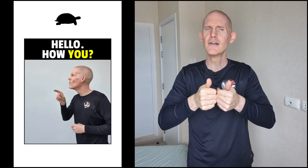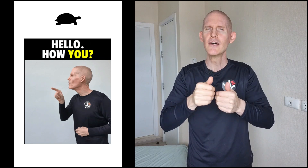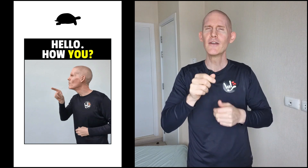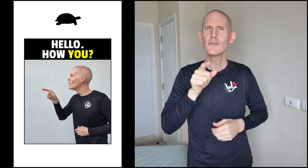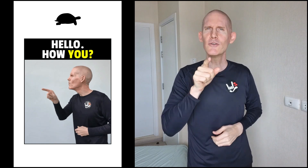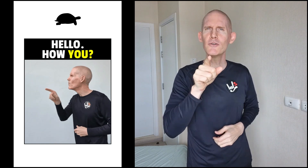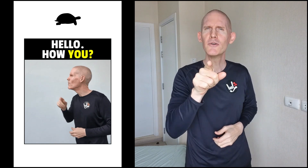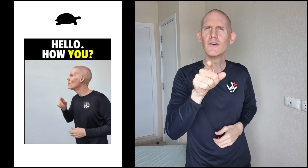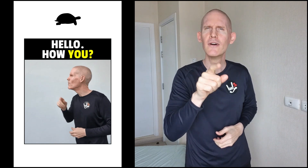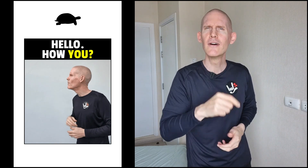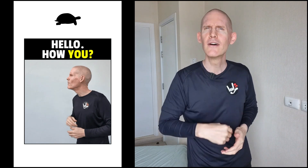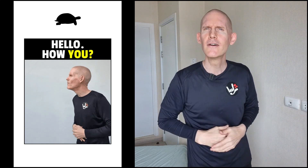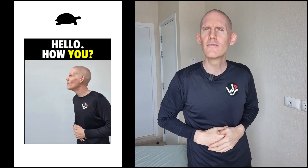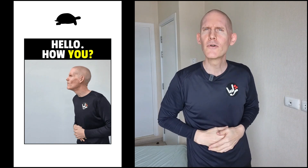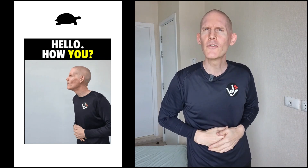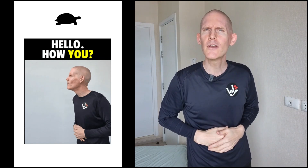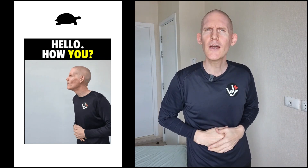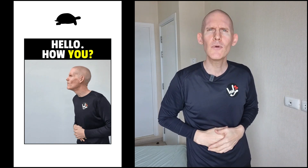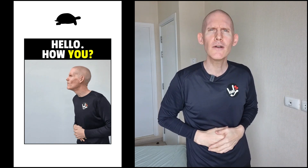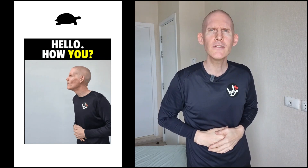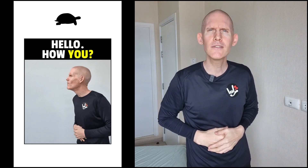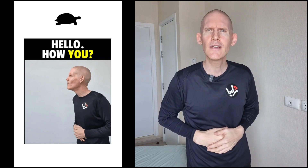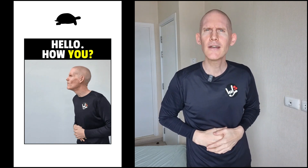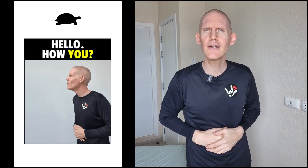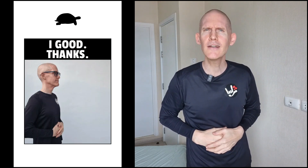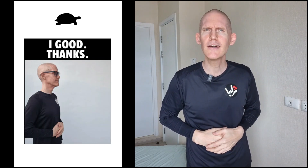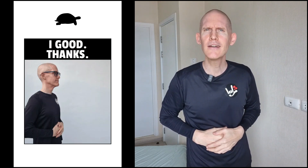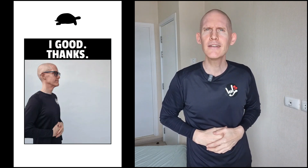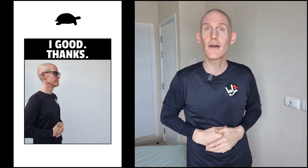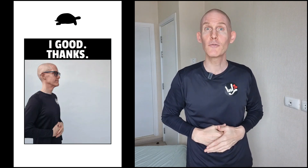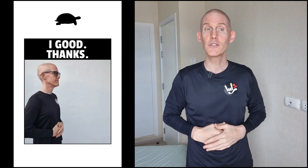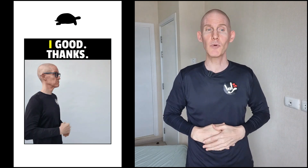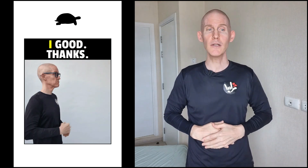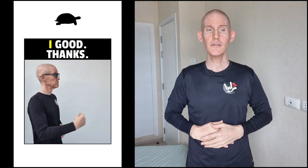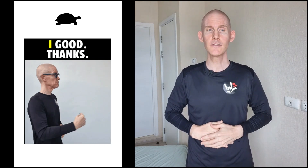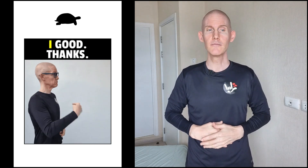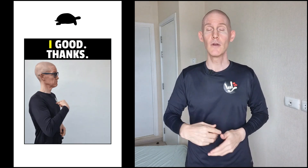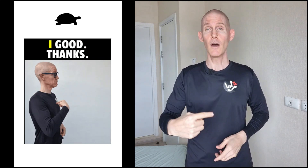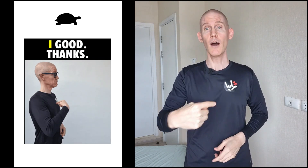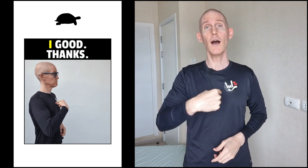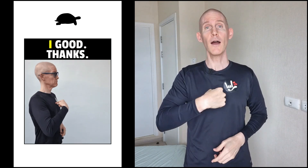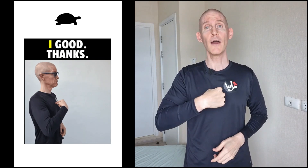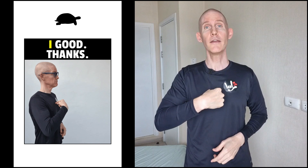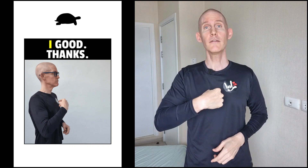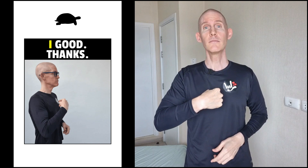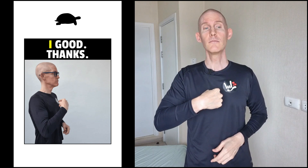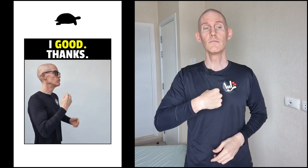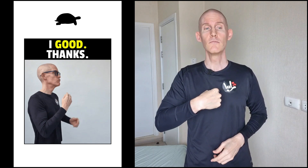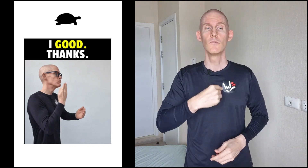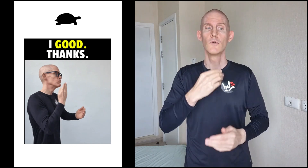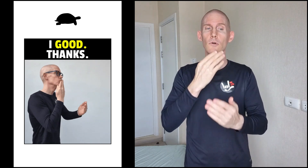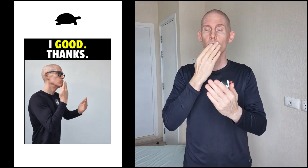How you? Furrow the eyebrows. Now the response.